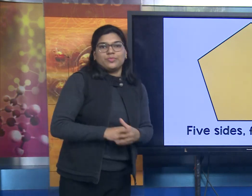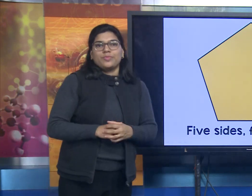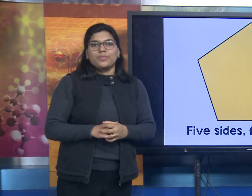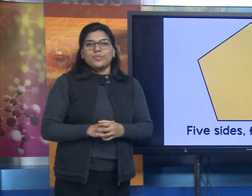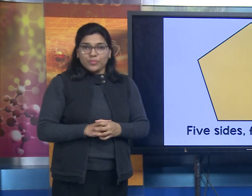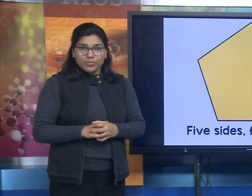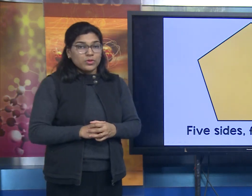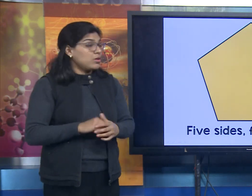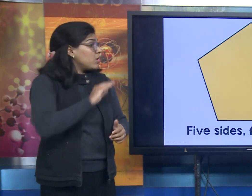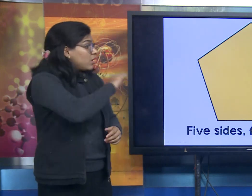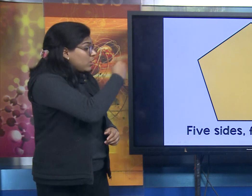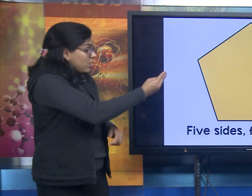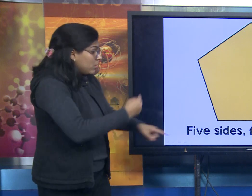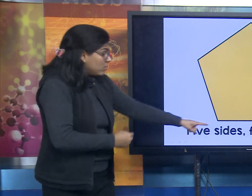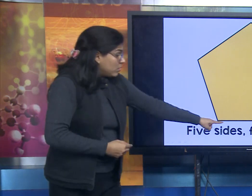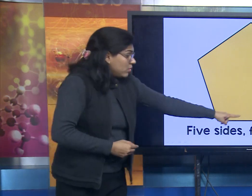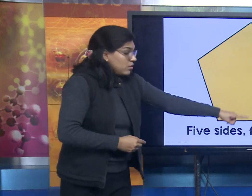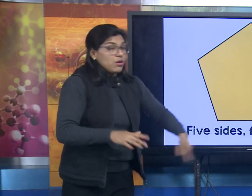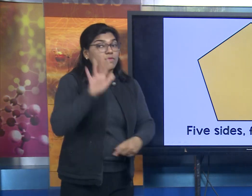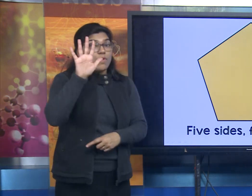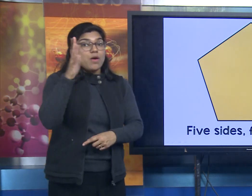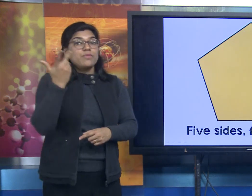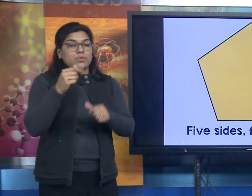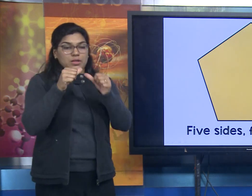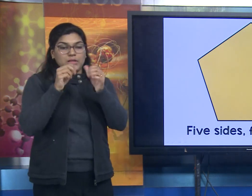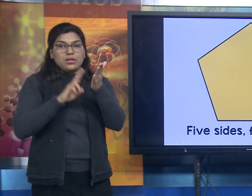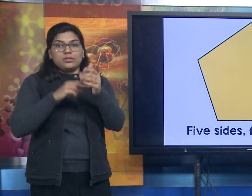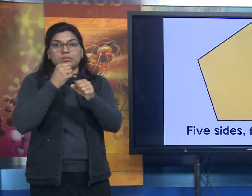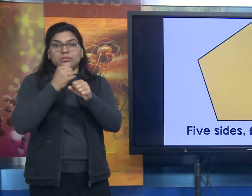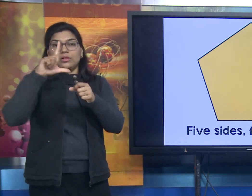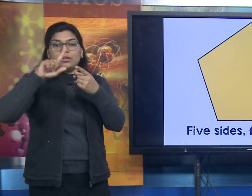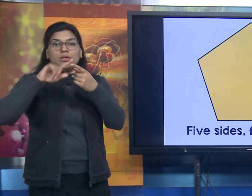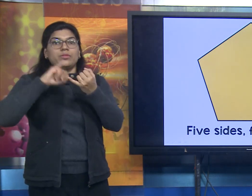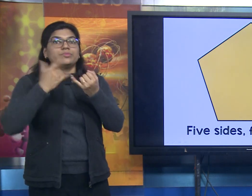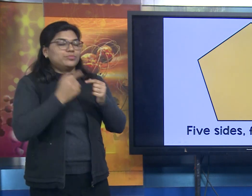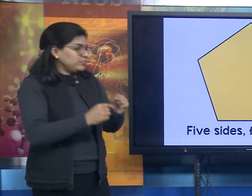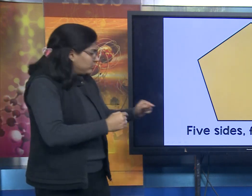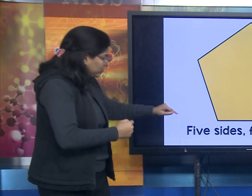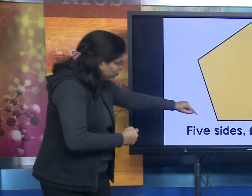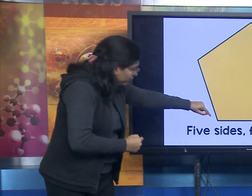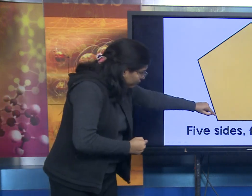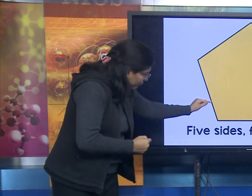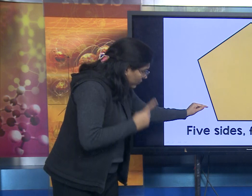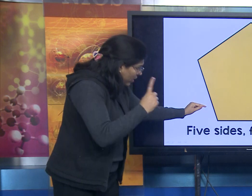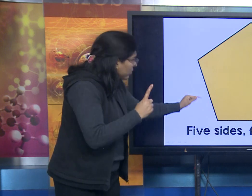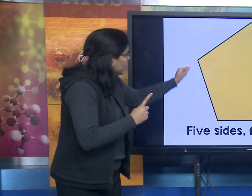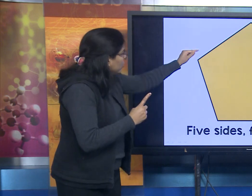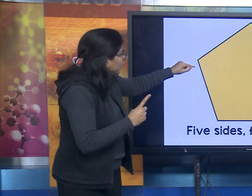5 sides and 5 angles. Angles we know, this is first angle, this